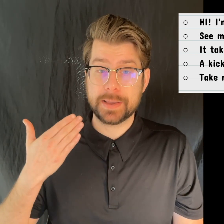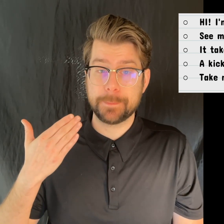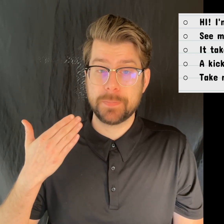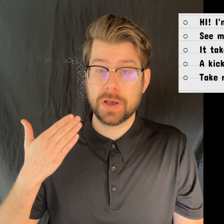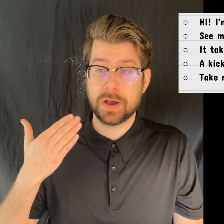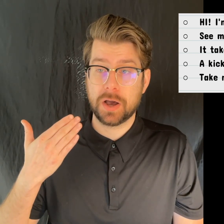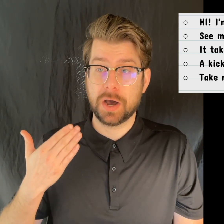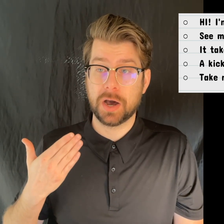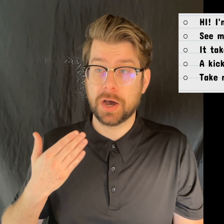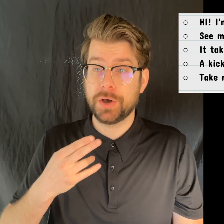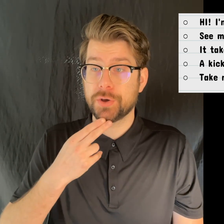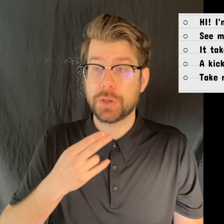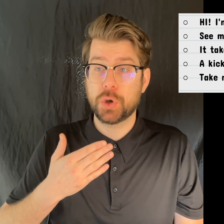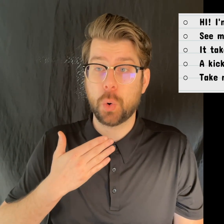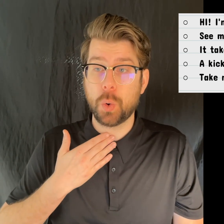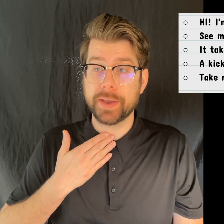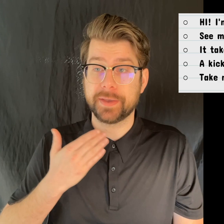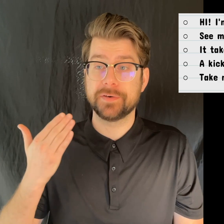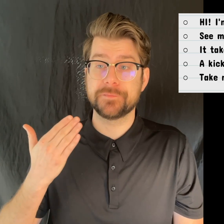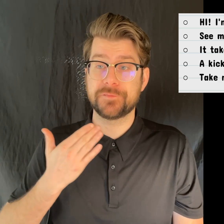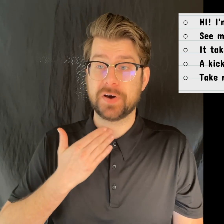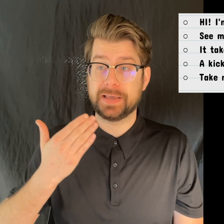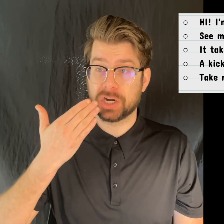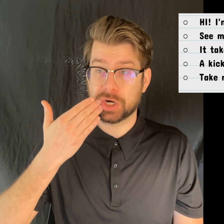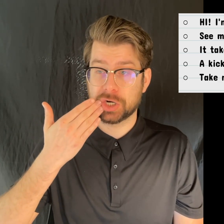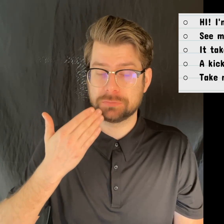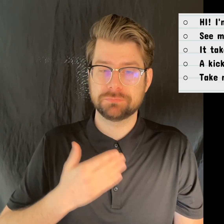I'm a koi fighter.